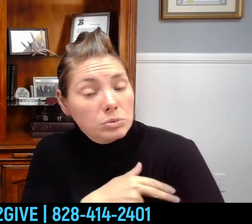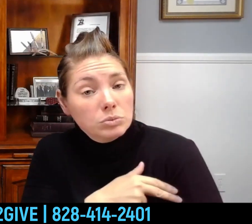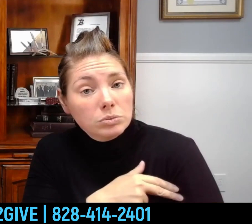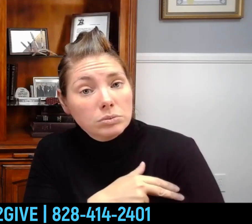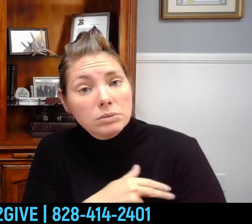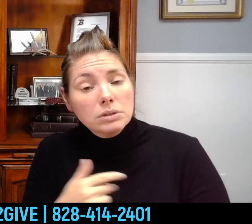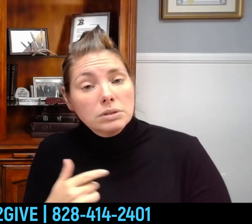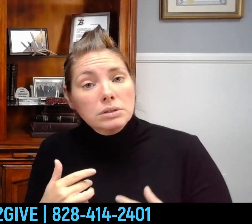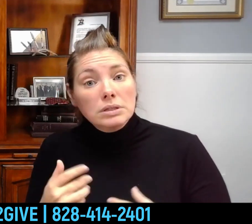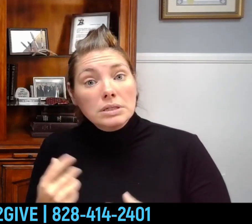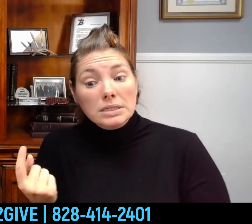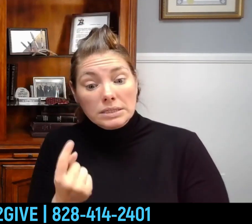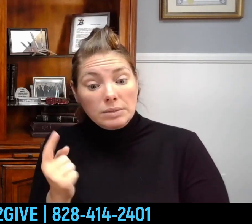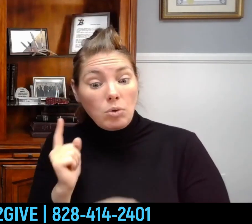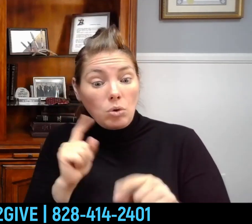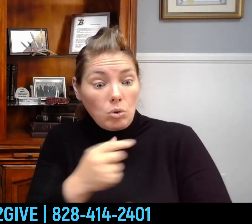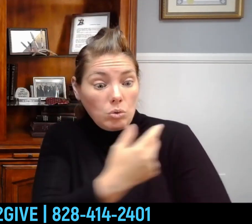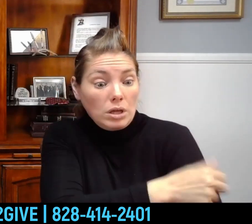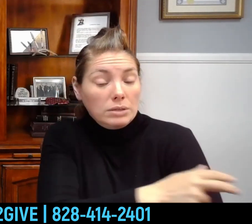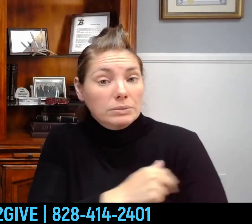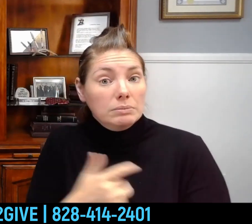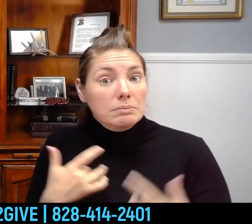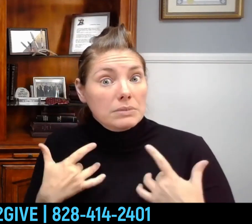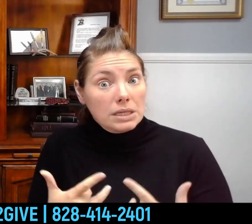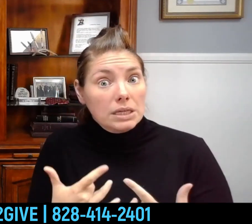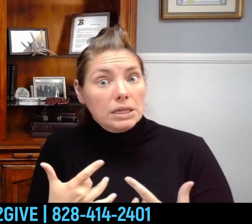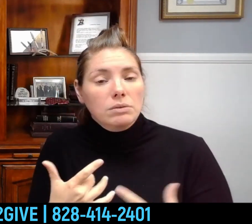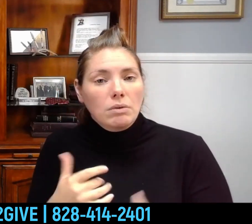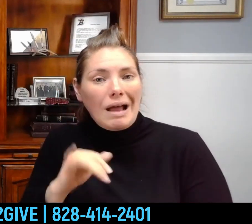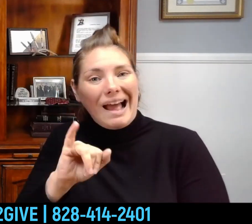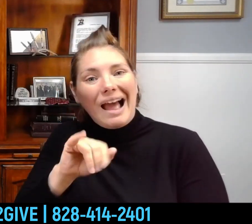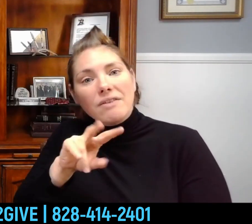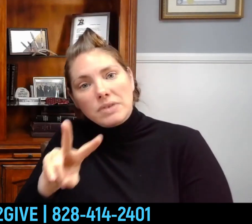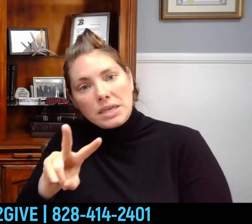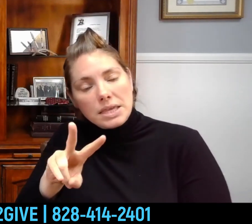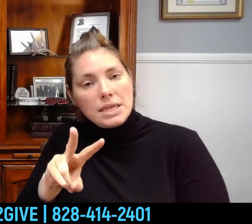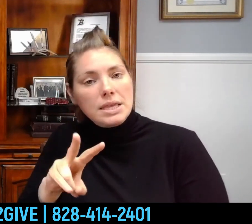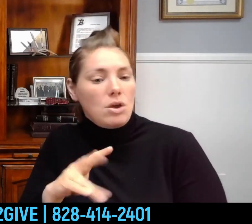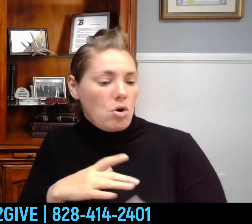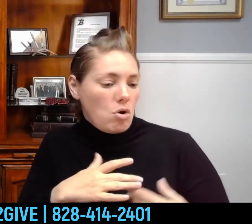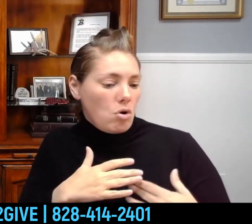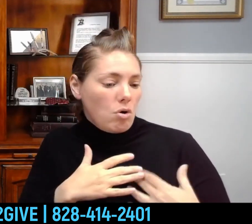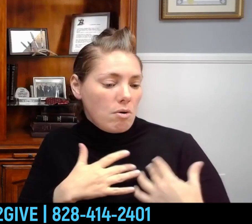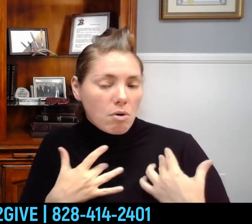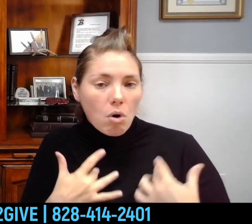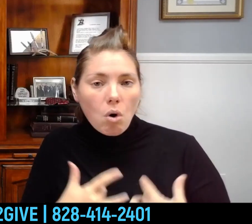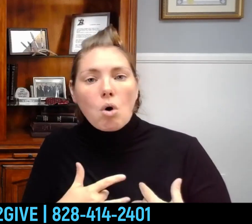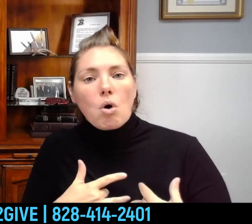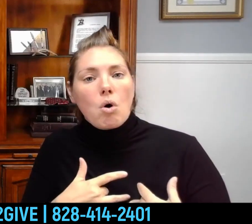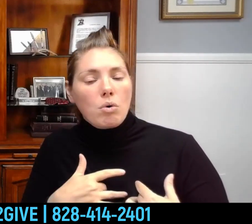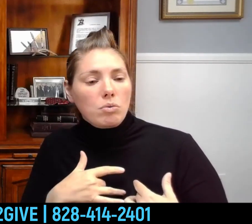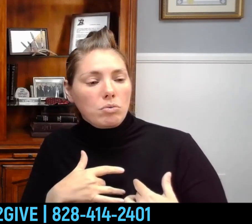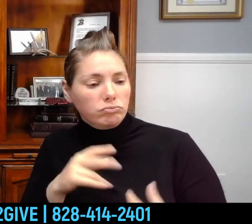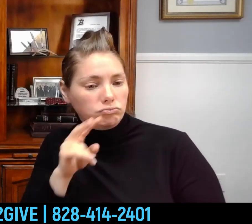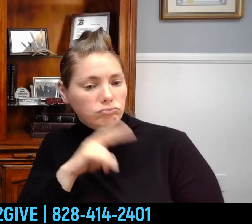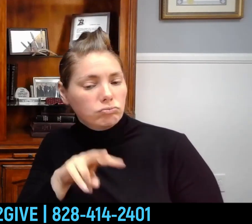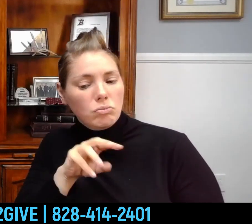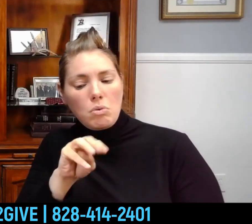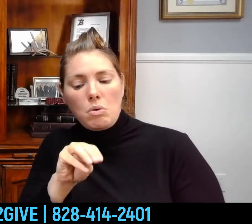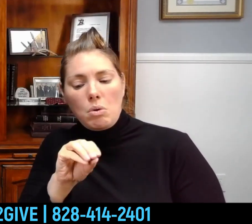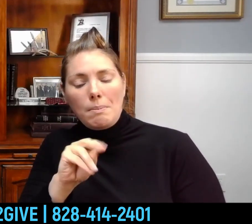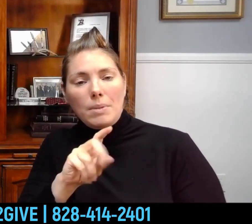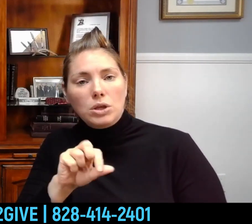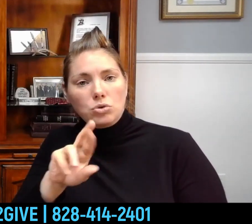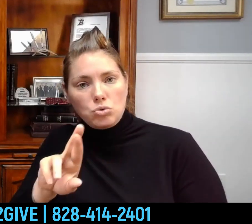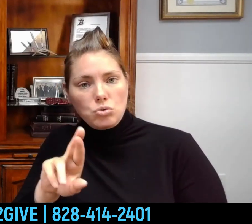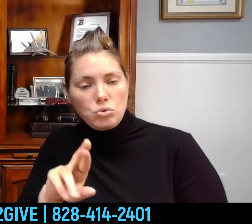Typically, they put IVs in you, and they put heart monitors, some kind of way to be able to tell that you have